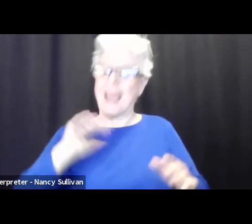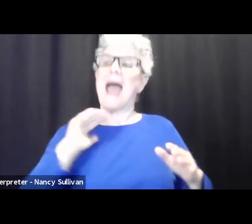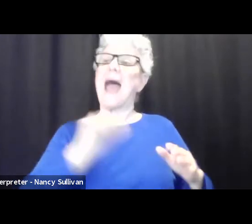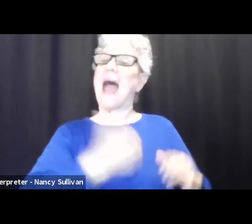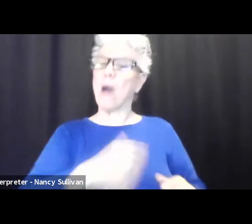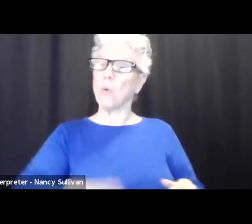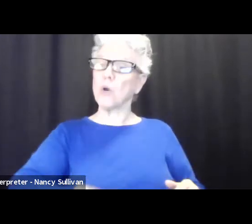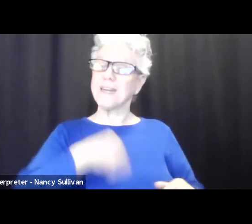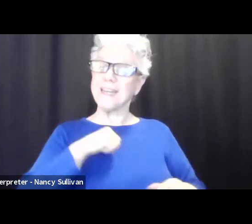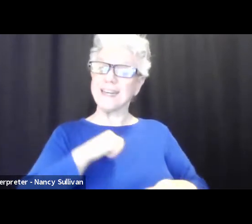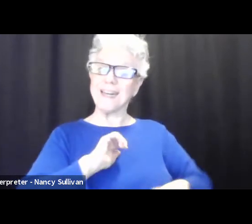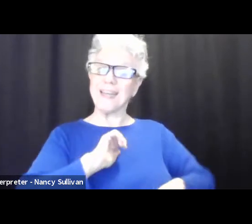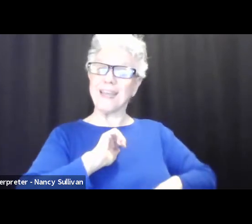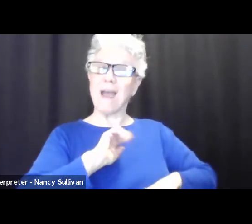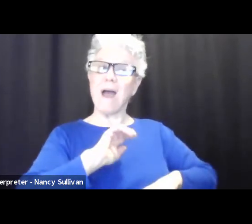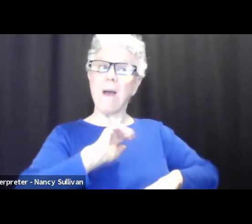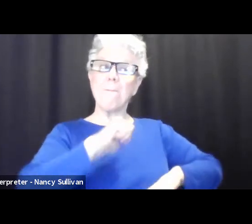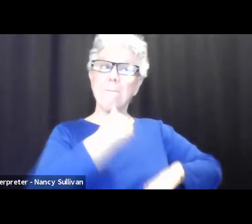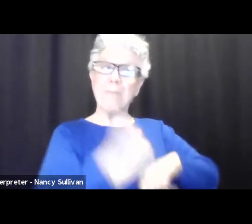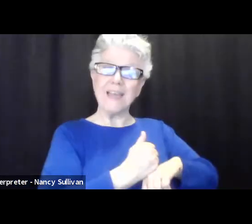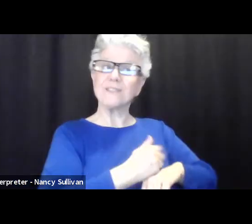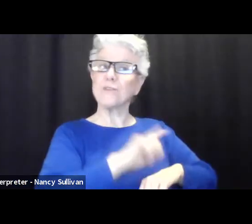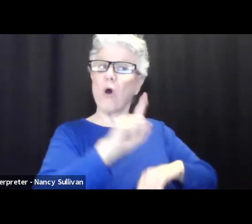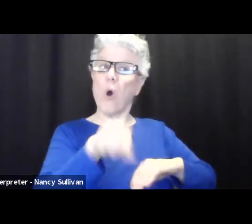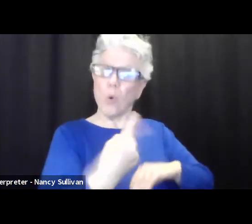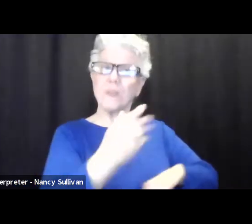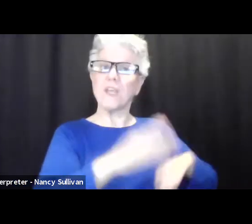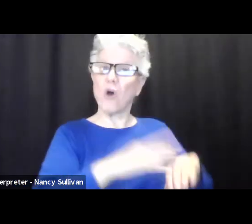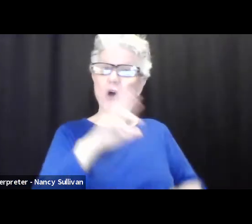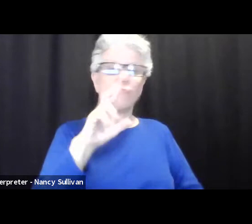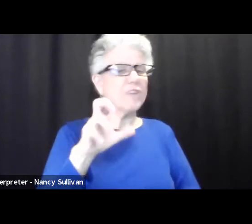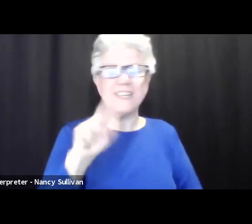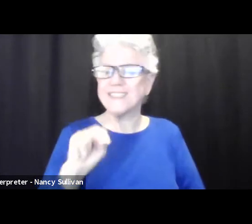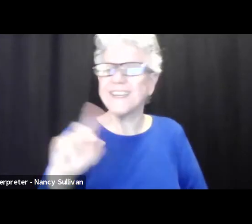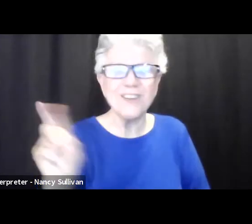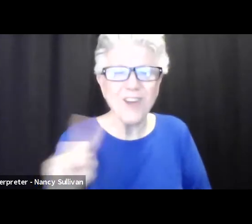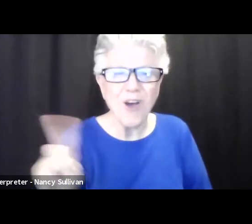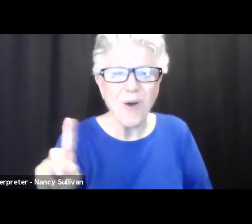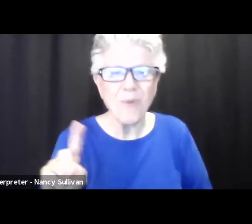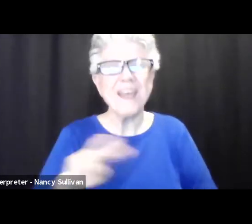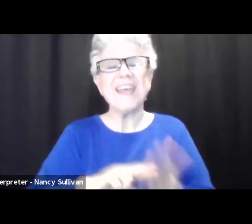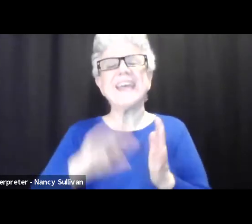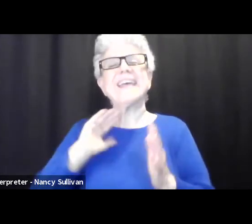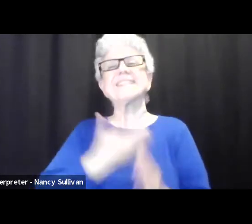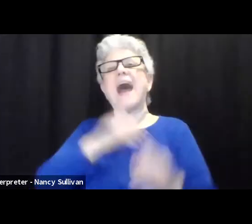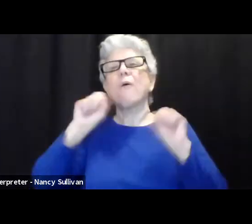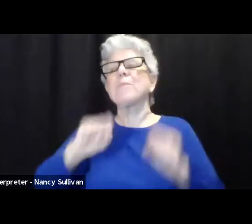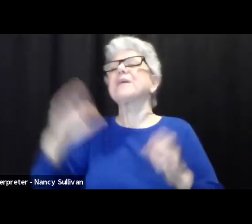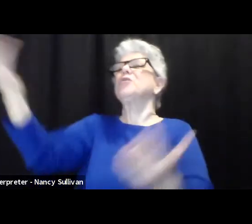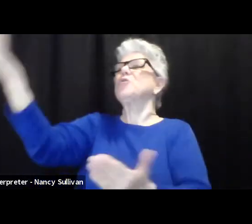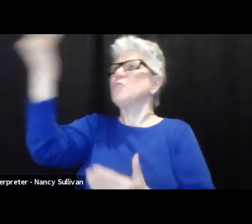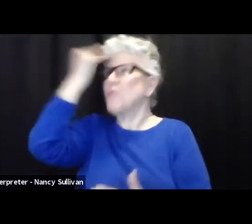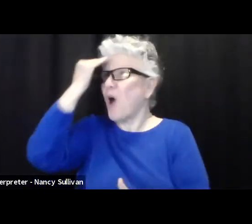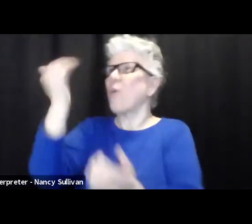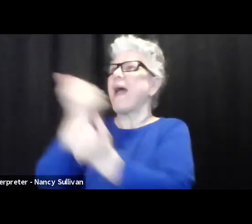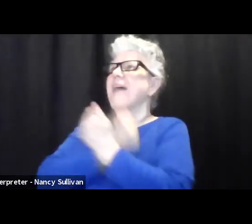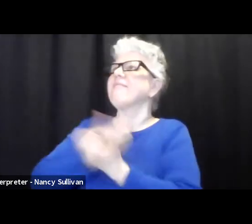not founded upon the use of reason. It's founded upon our ability to know and love our